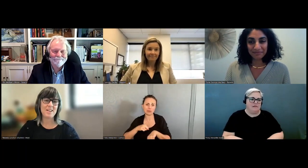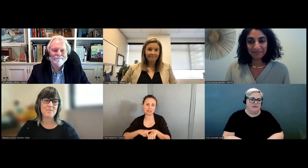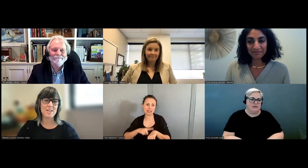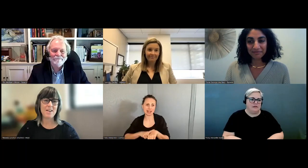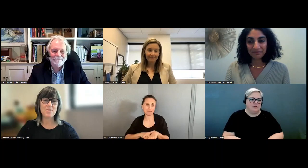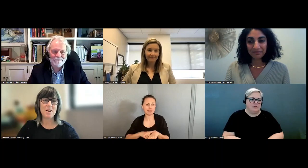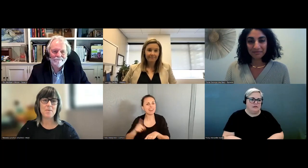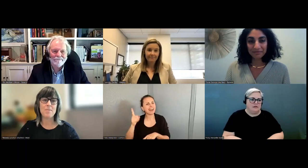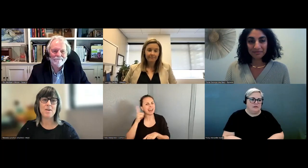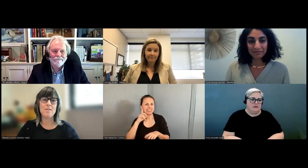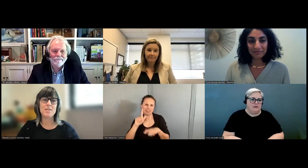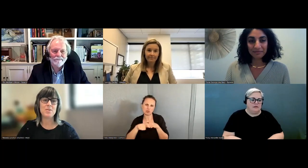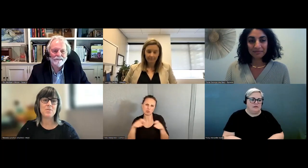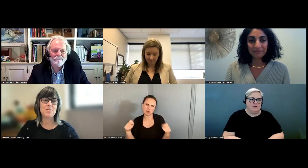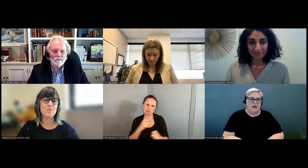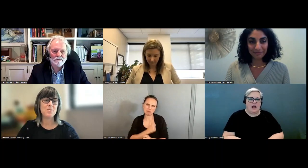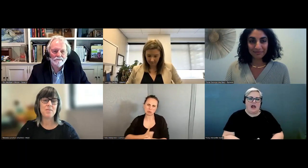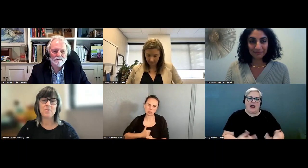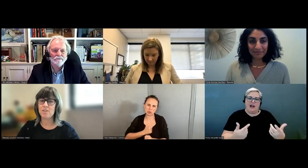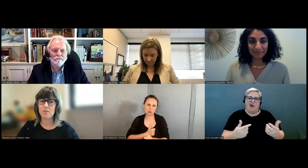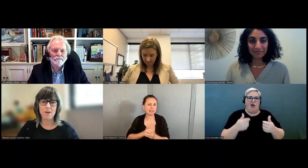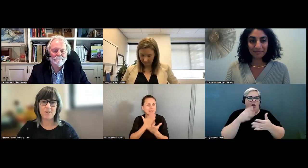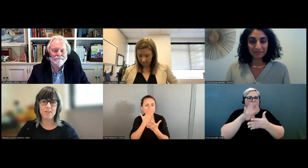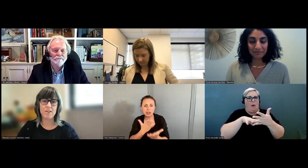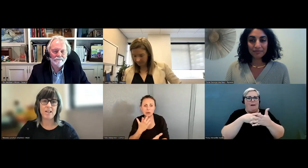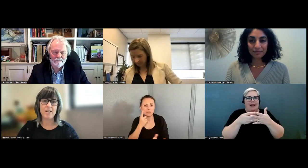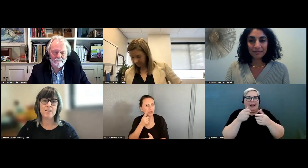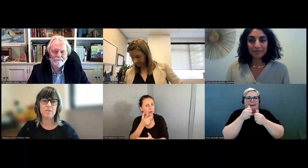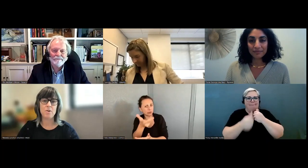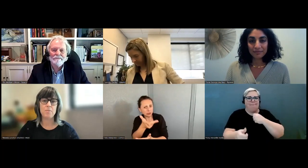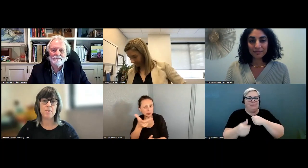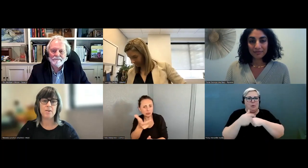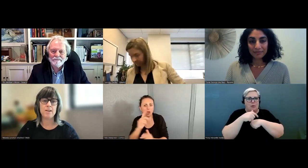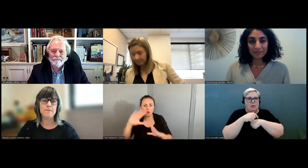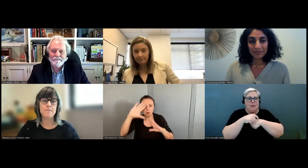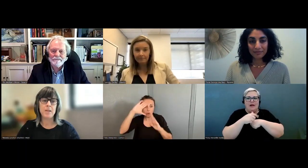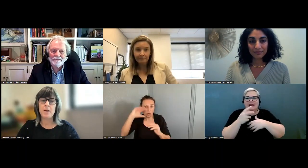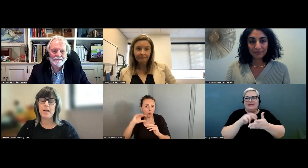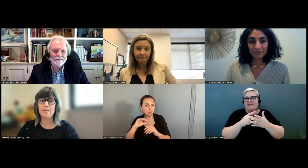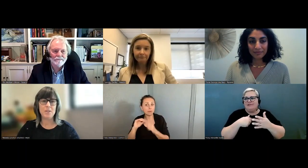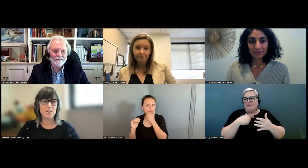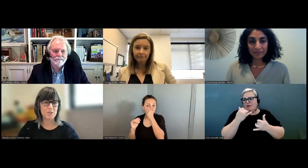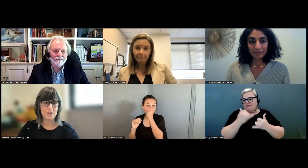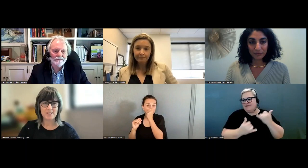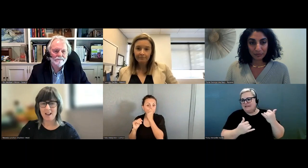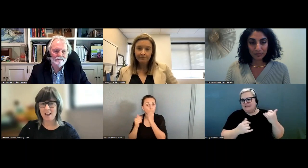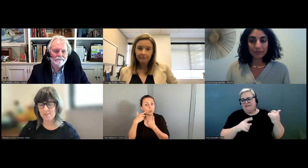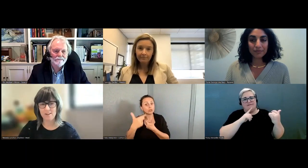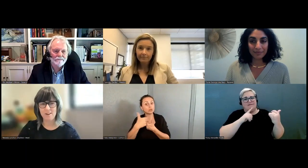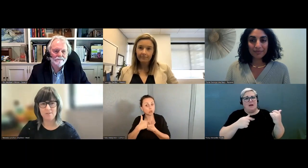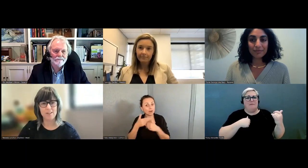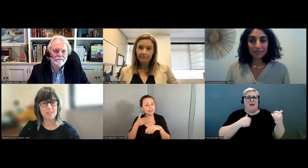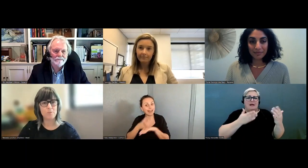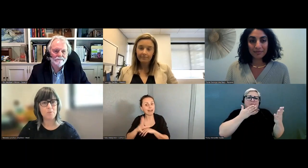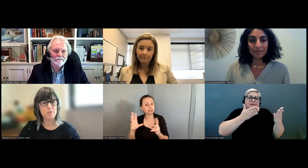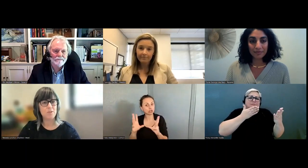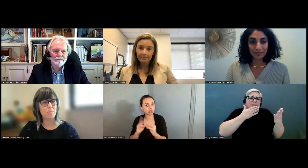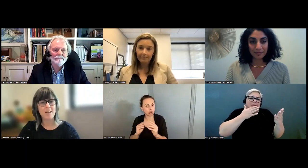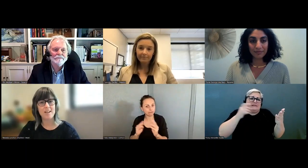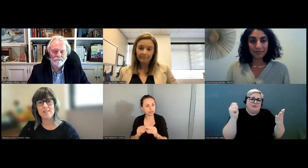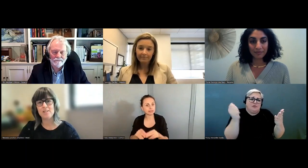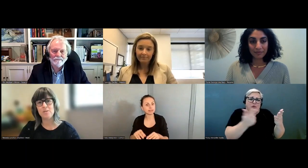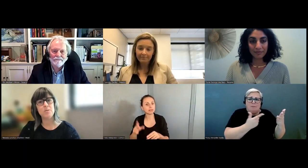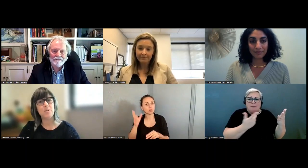so I think I'm going to have to wrap it up. I am so grateful to all of you, and I do hope that you'll join us after the conference. We